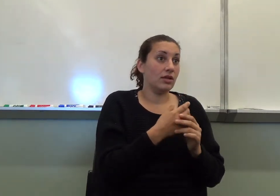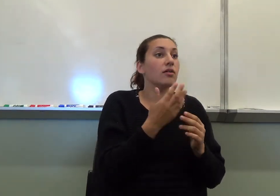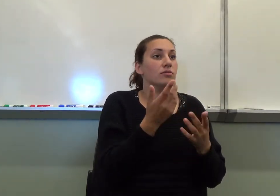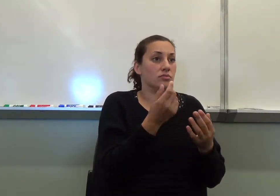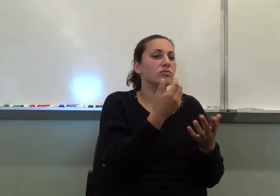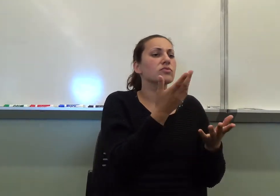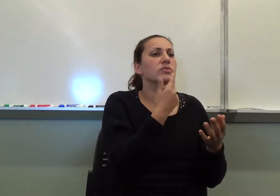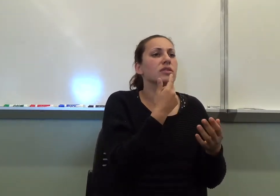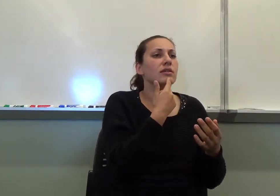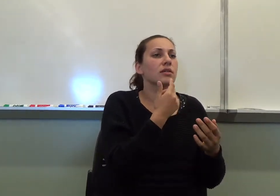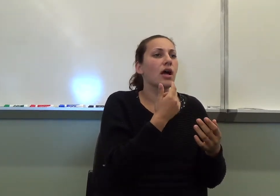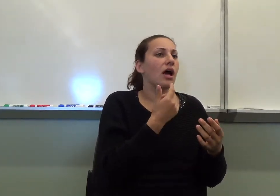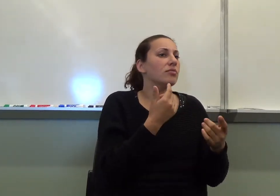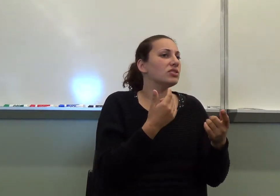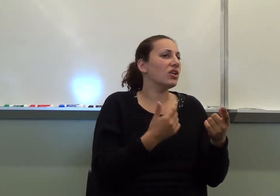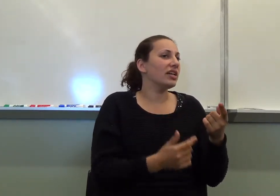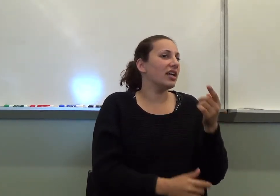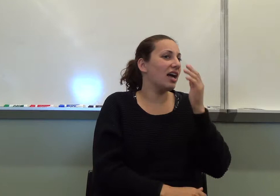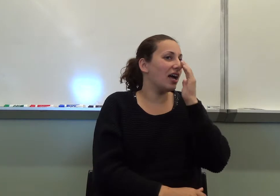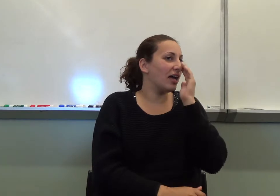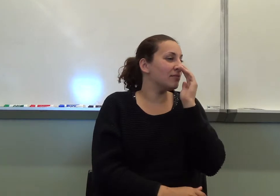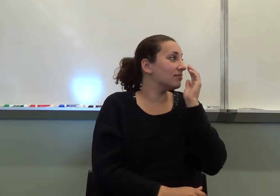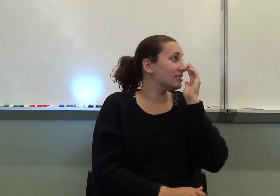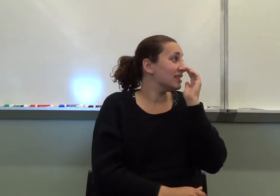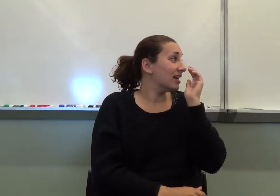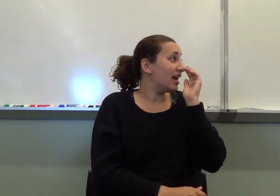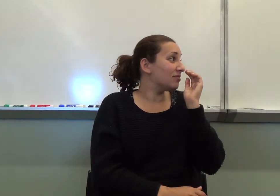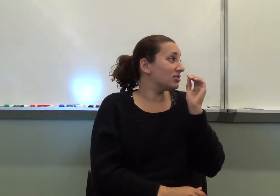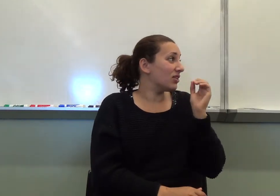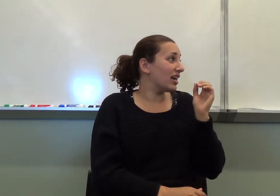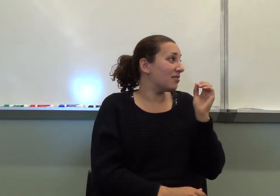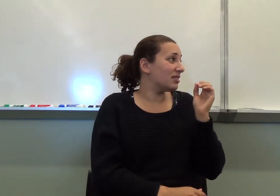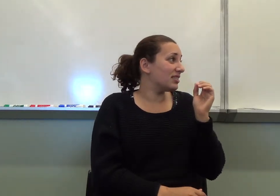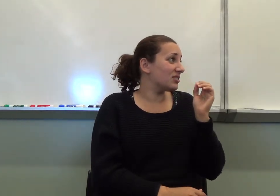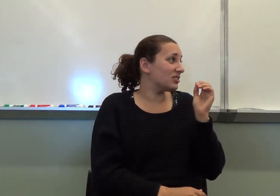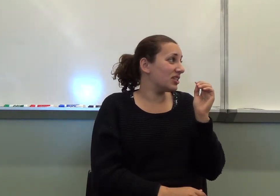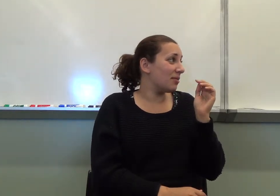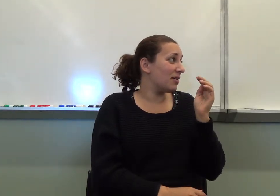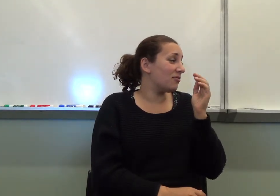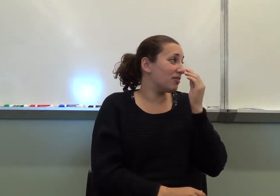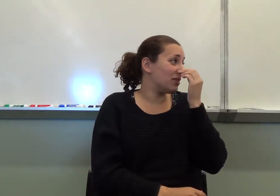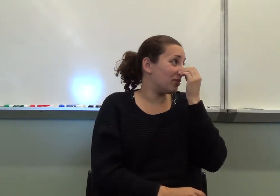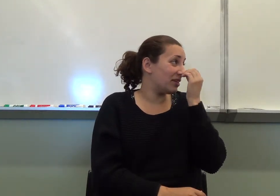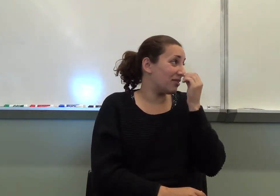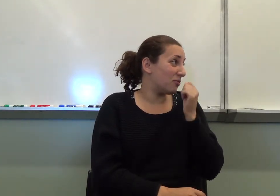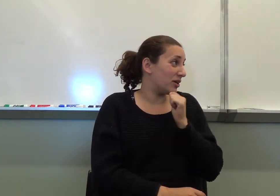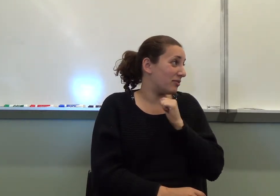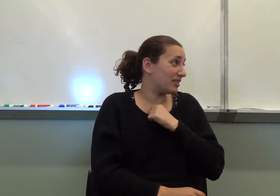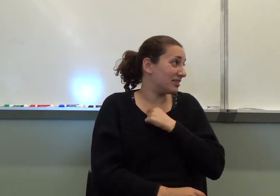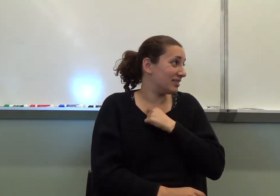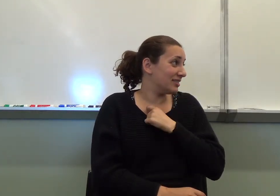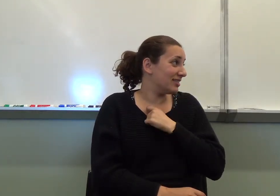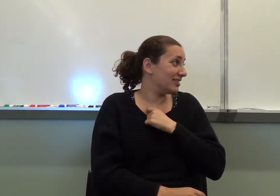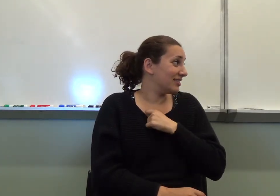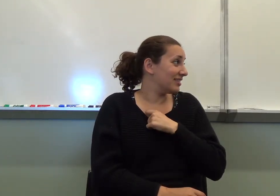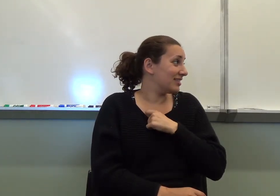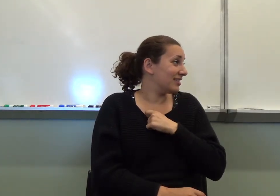It's just fancy words that I'm math sorry. invents. I'm sorry, I misunderstood. I meant 51, not 41. Okay.